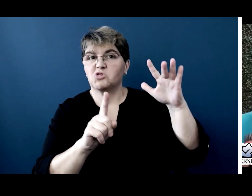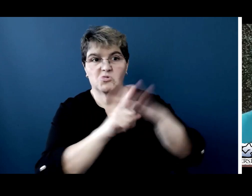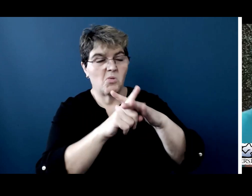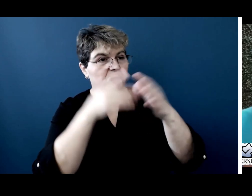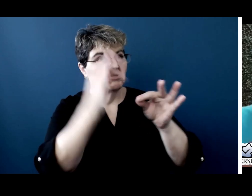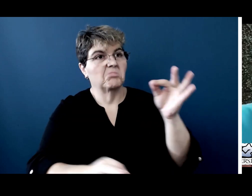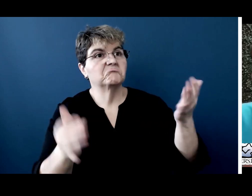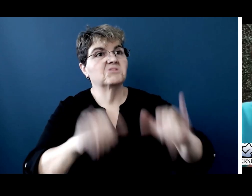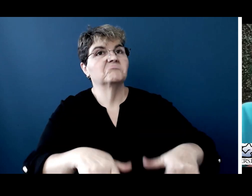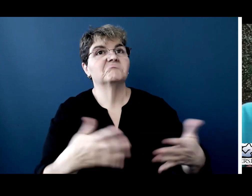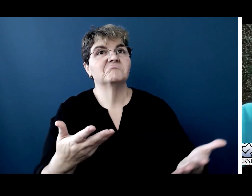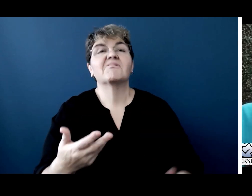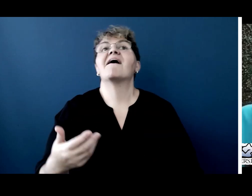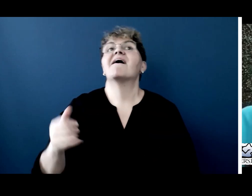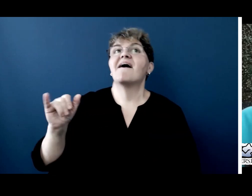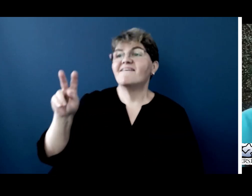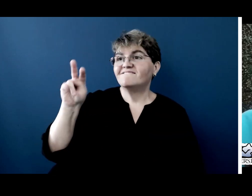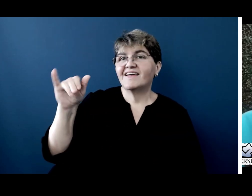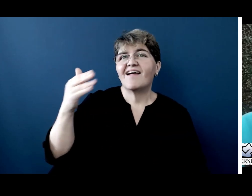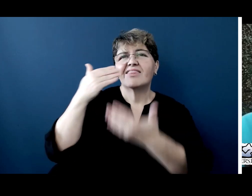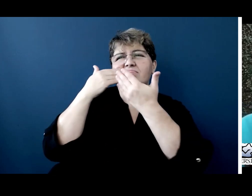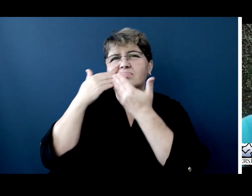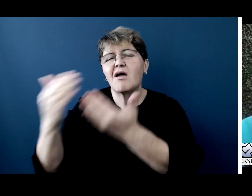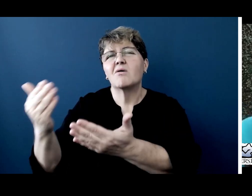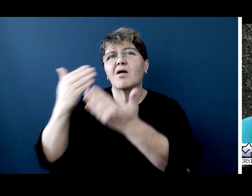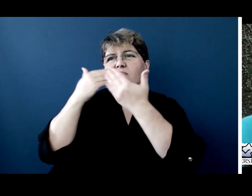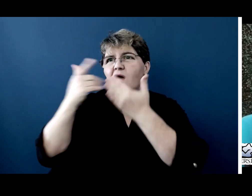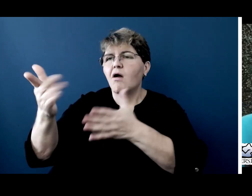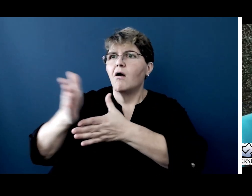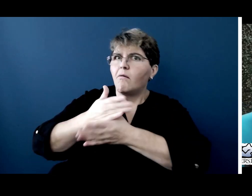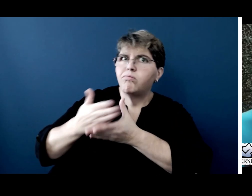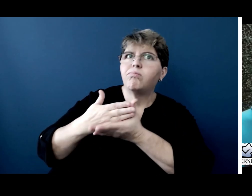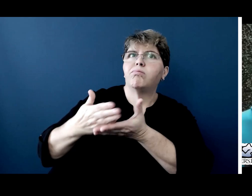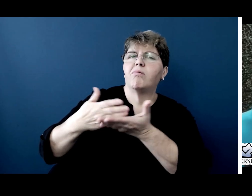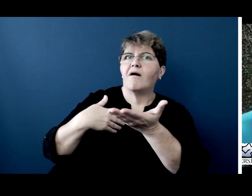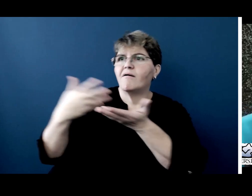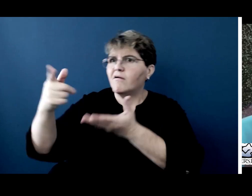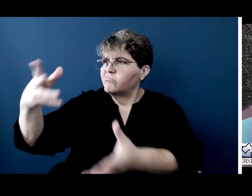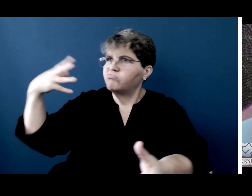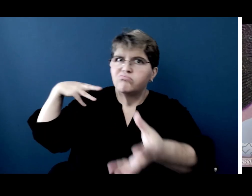Yes. Vinny's requesting Channel 10. Thank you. Bye. Bye for now.